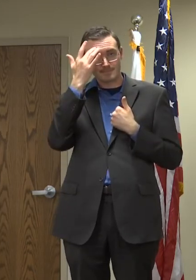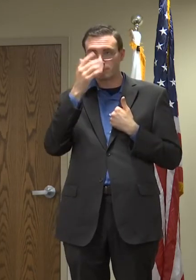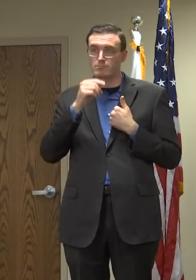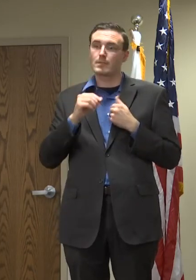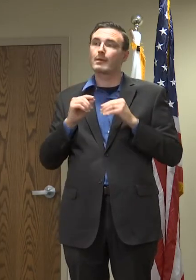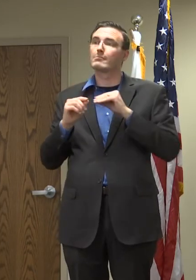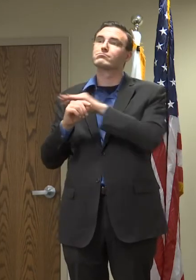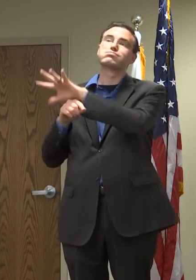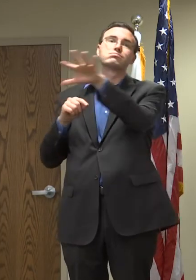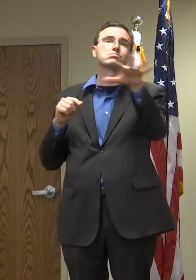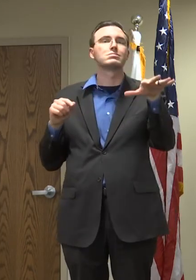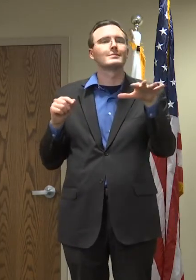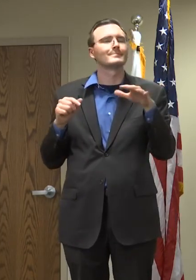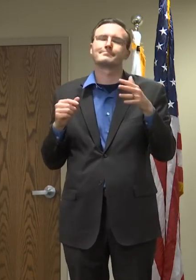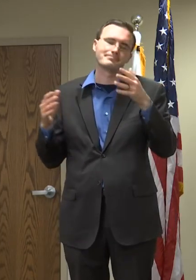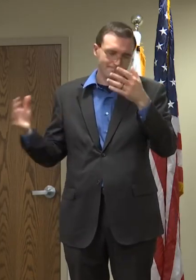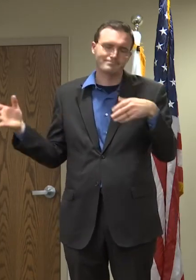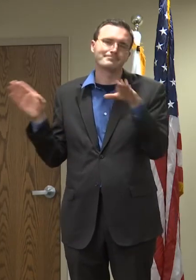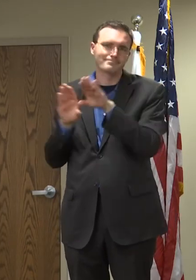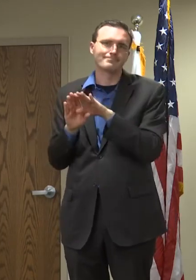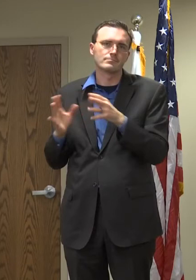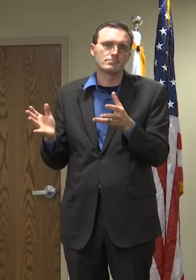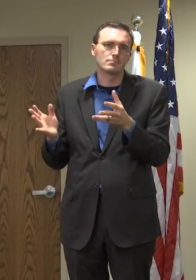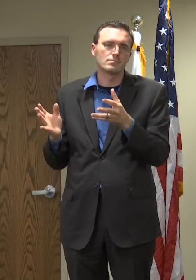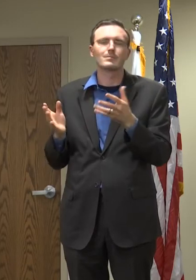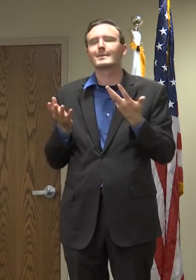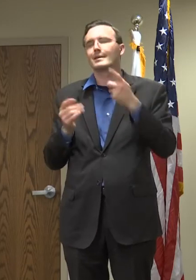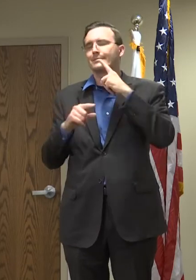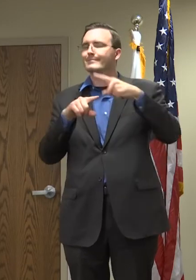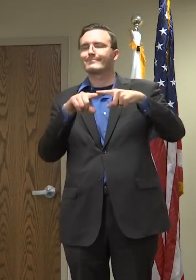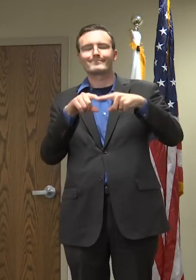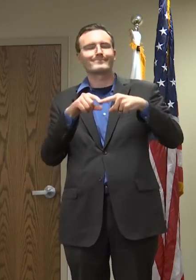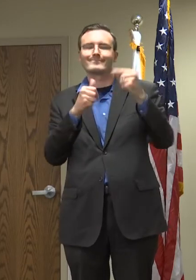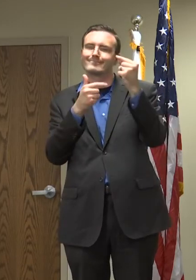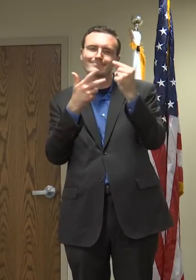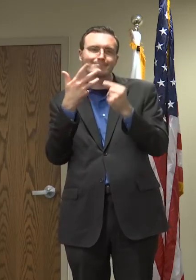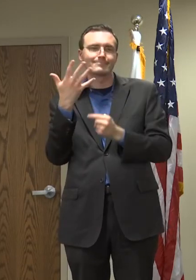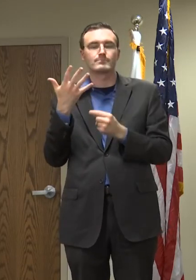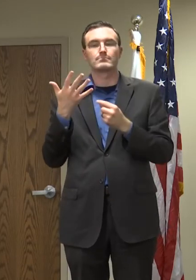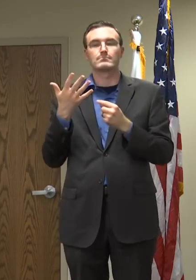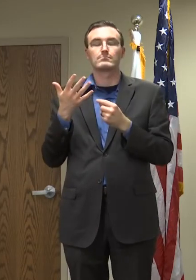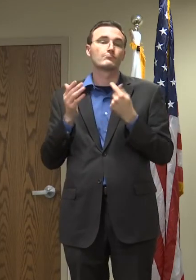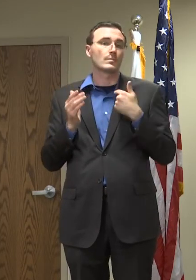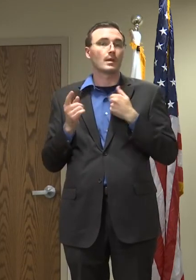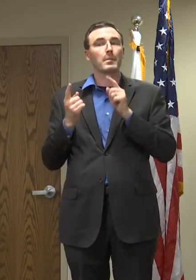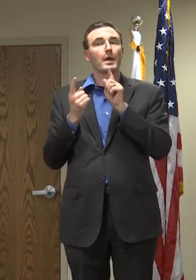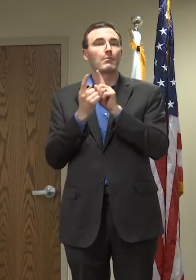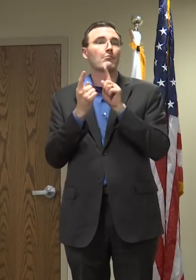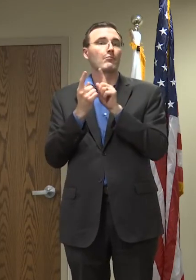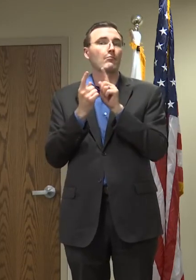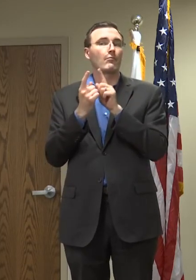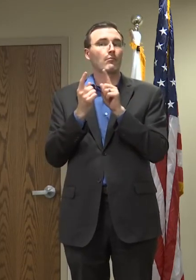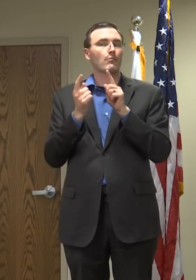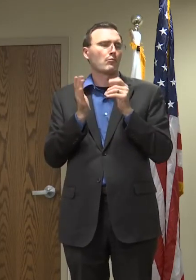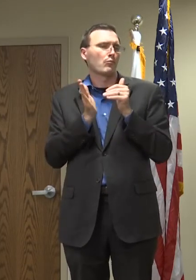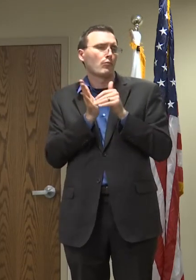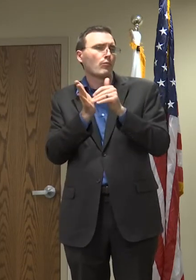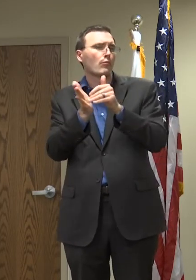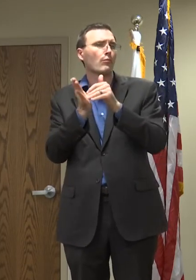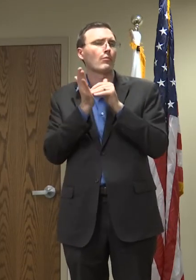organized and scheduled. It'll depend upon what the frequency and the contact is, where that was, how that large